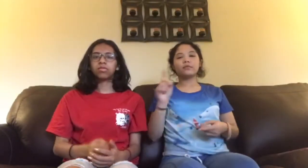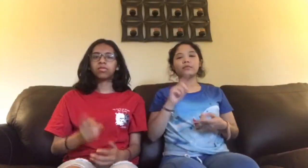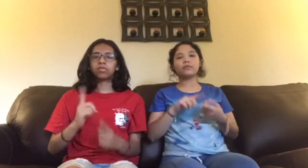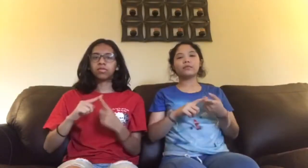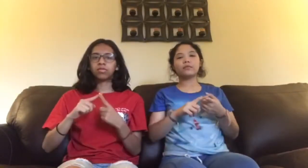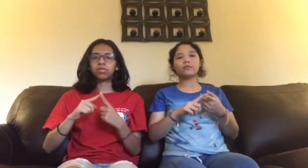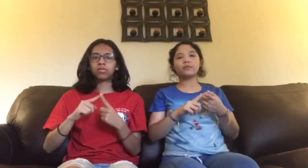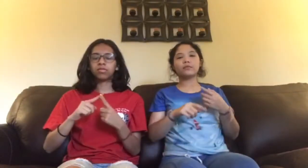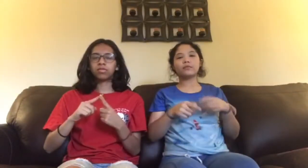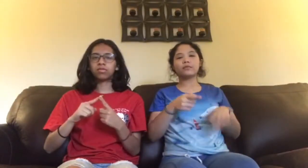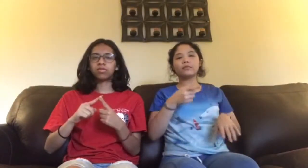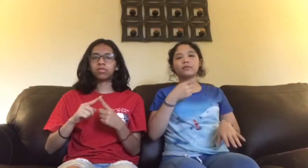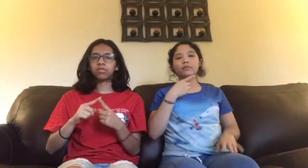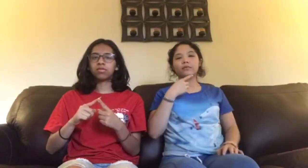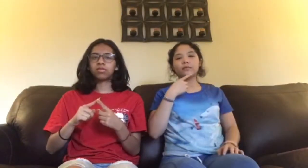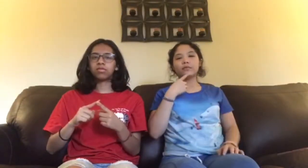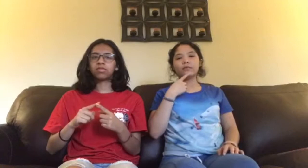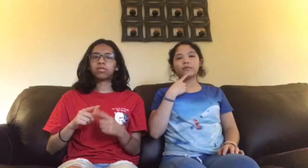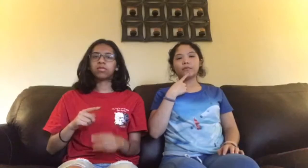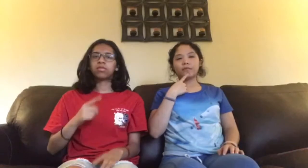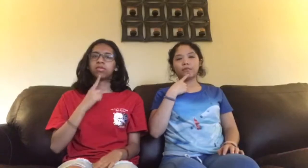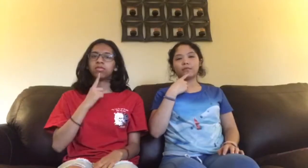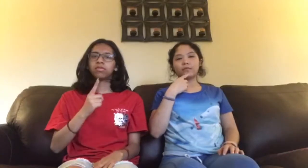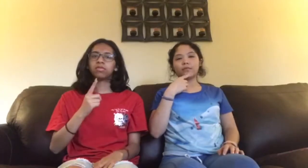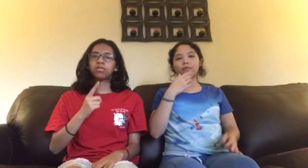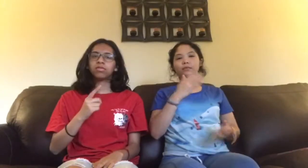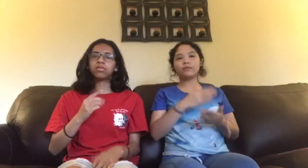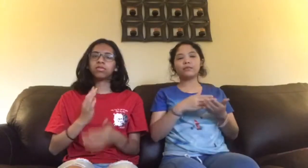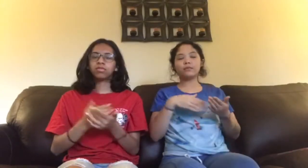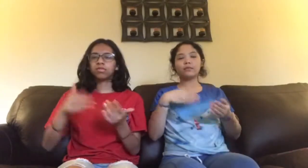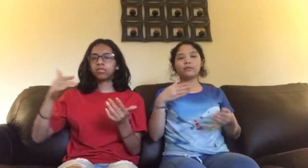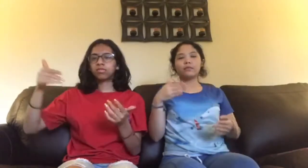I say that something,